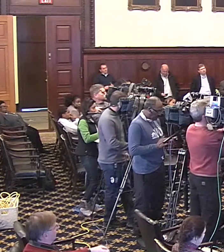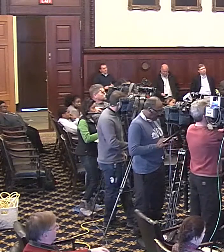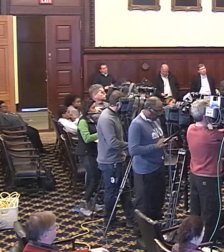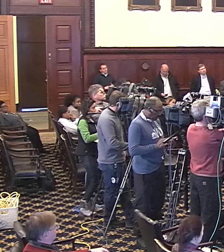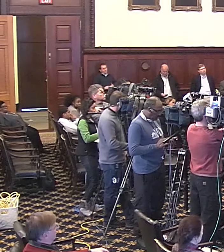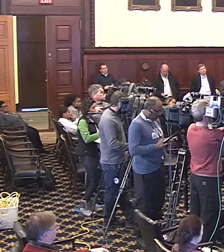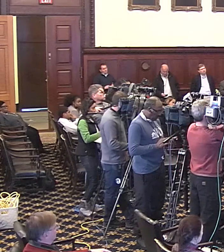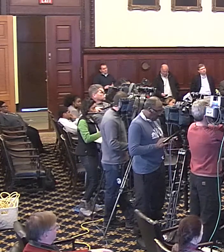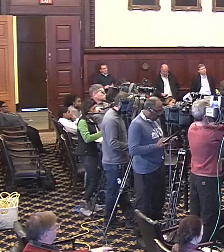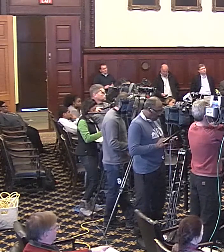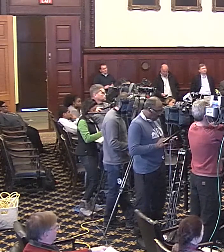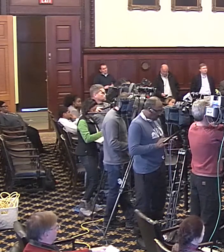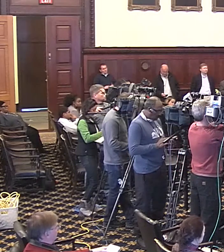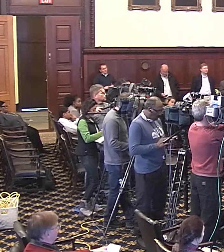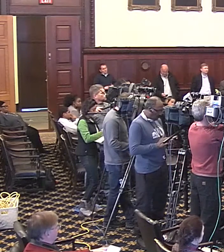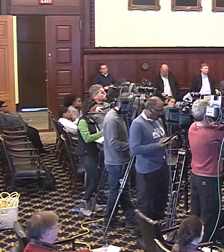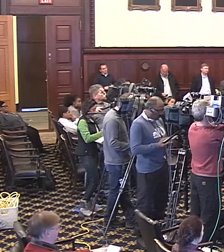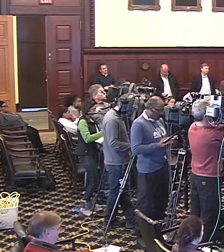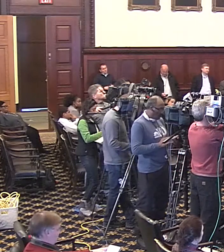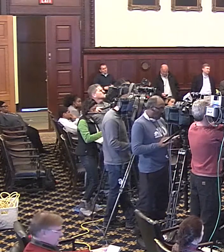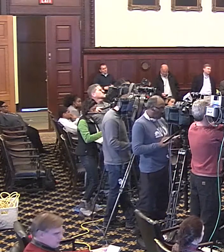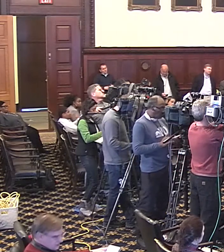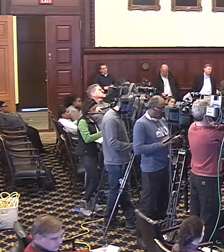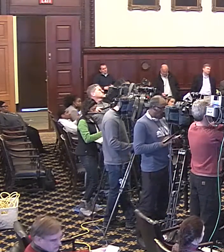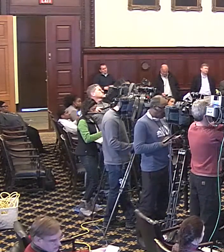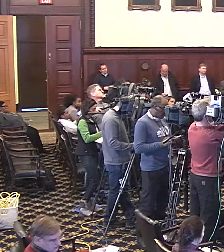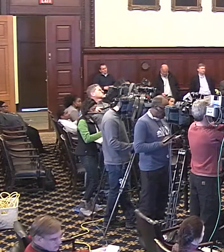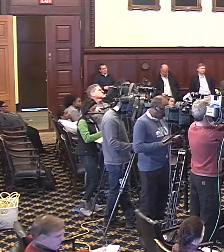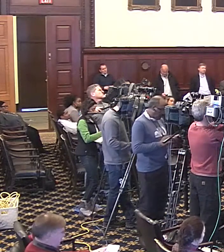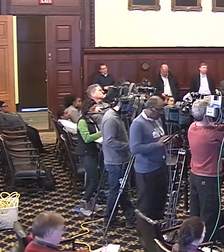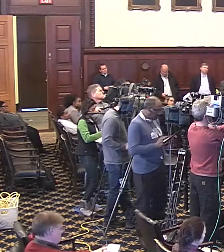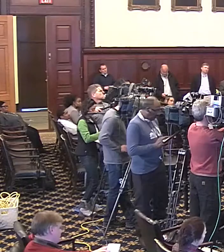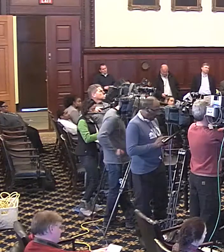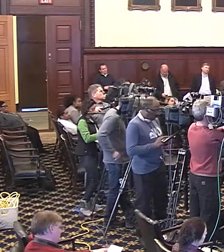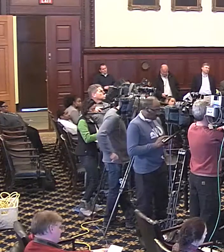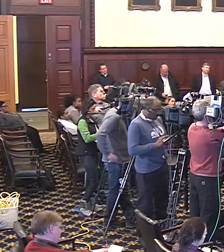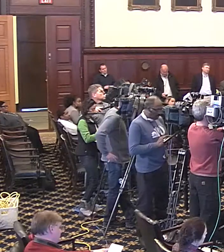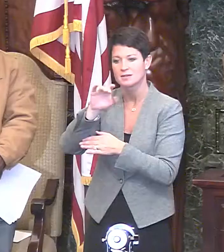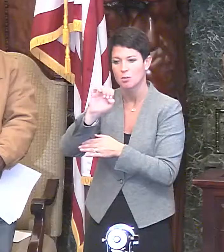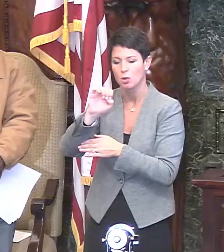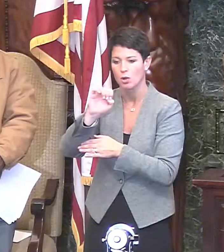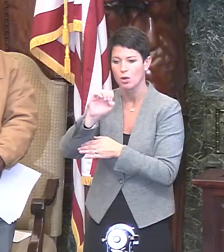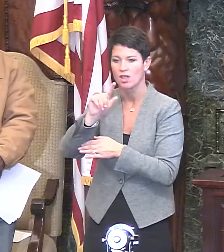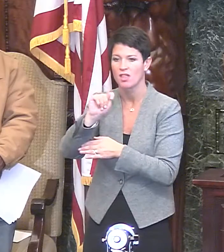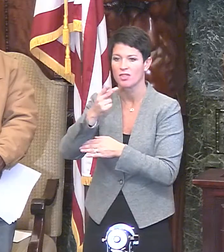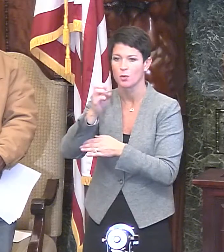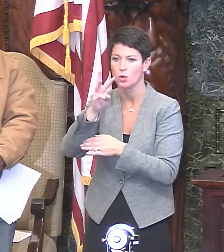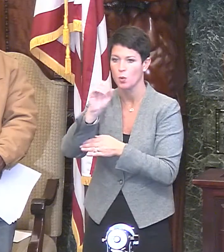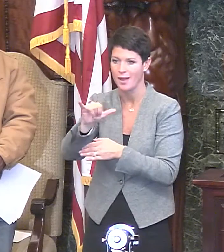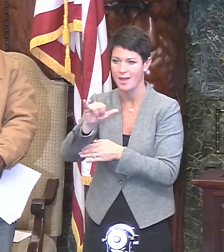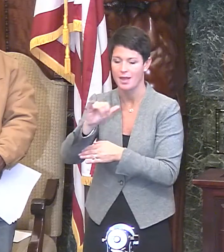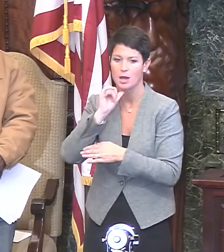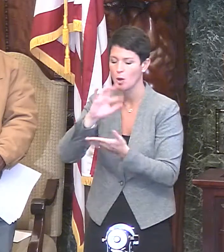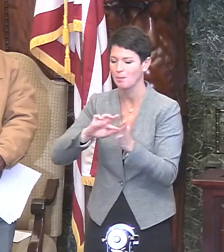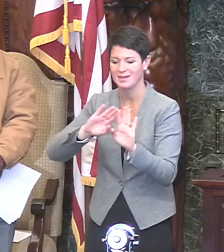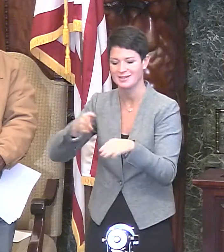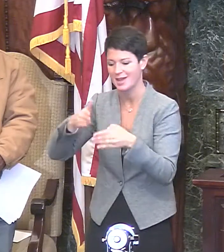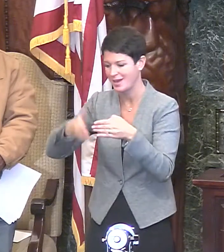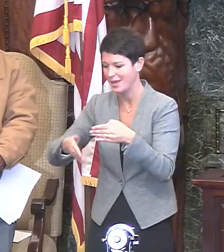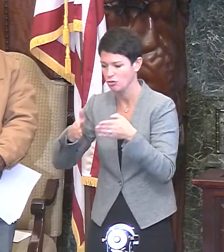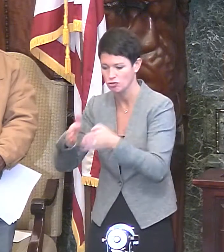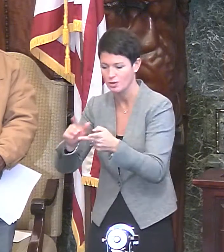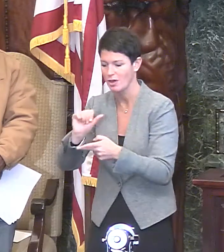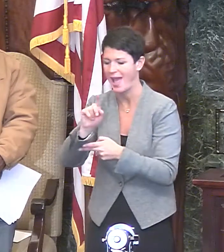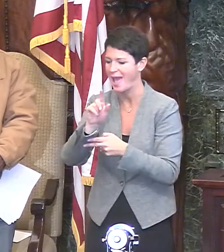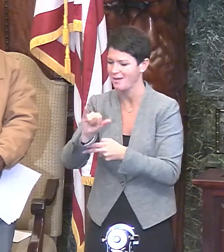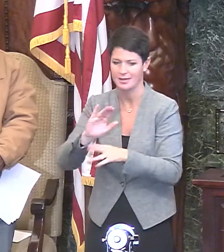Our goal is to have all of our streets passable, all of our throughways. I'm not talking about dead-end streets or